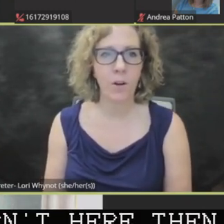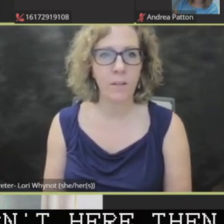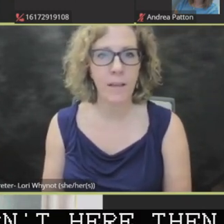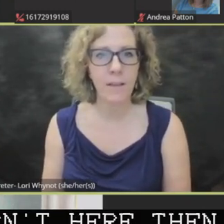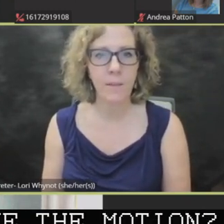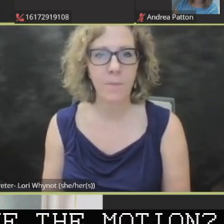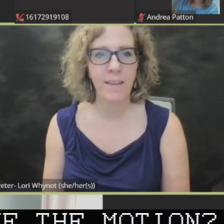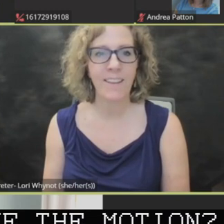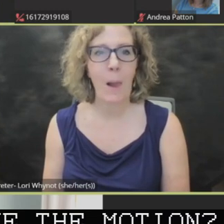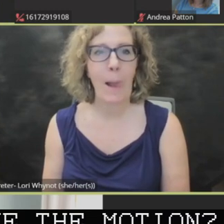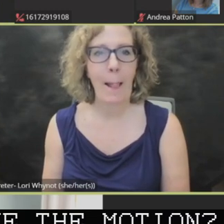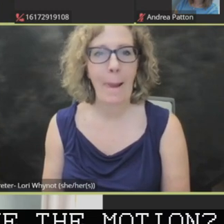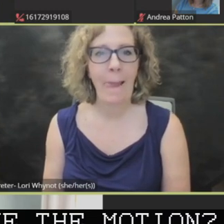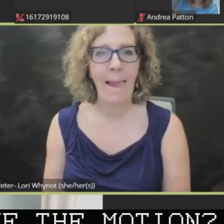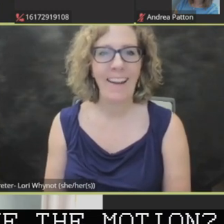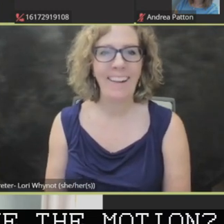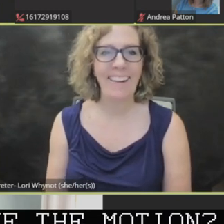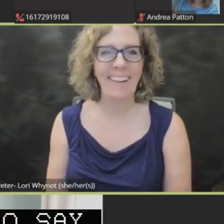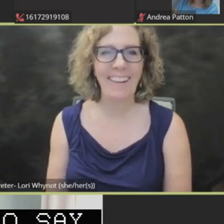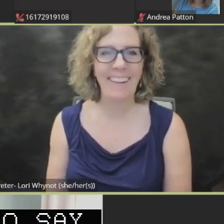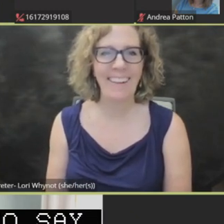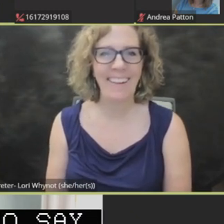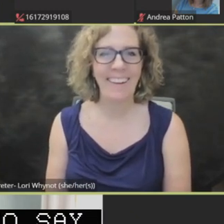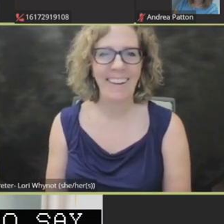lieu of Carl saying something?